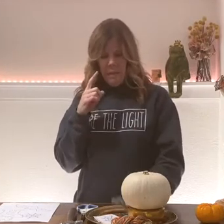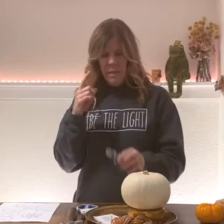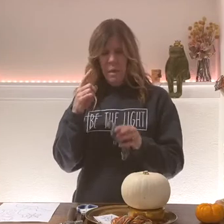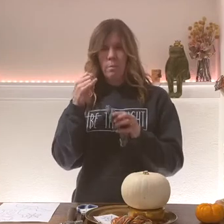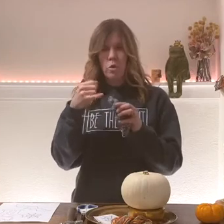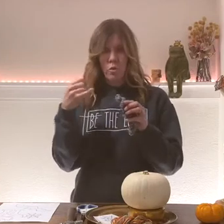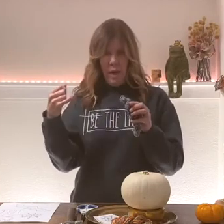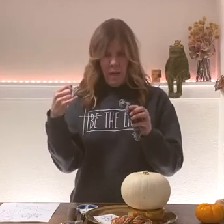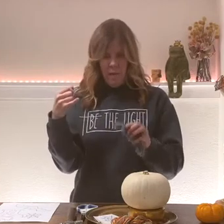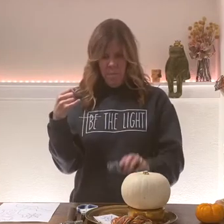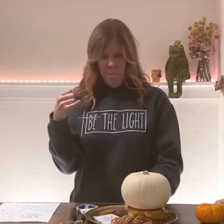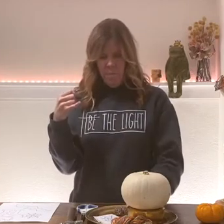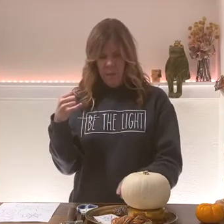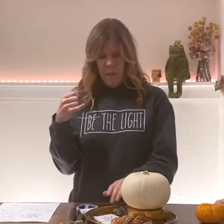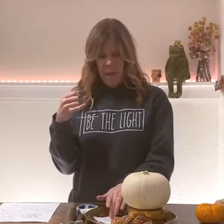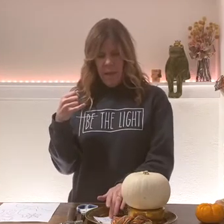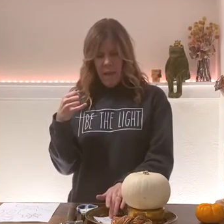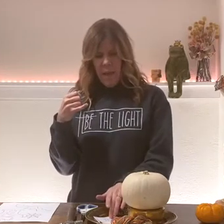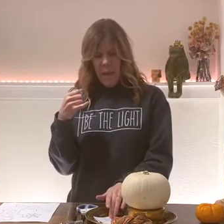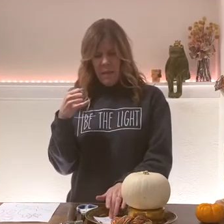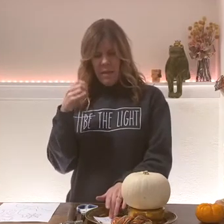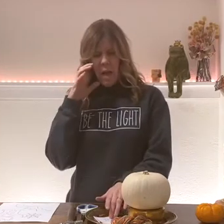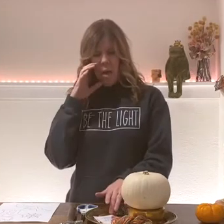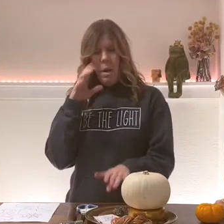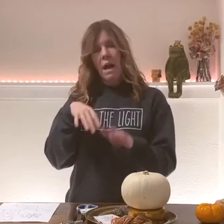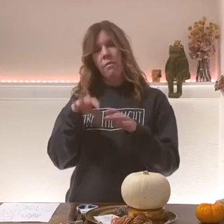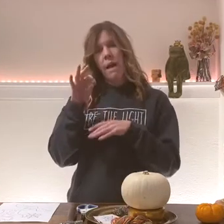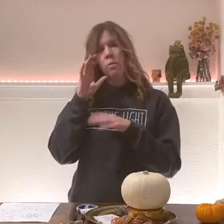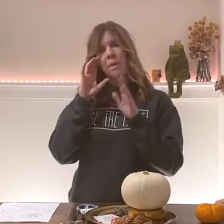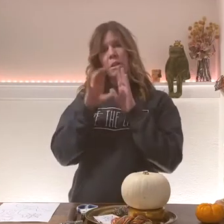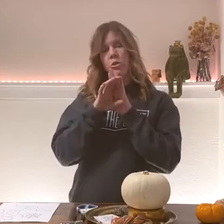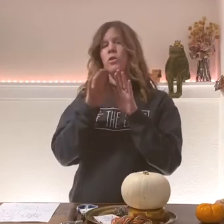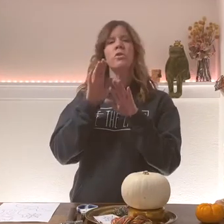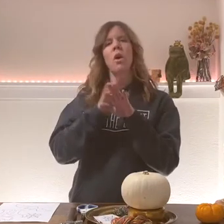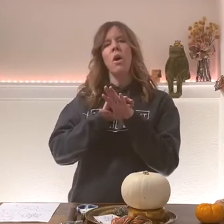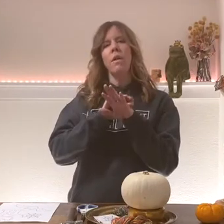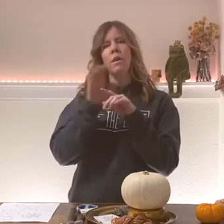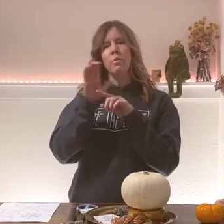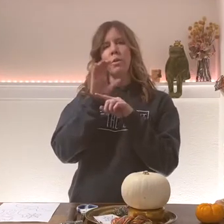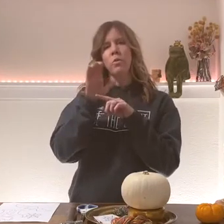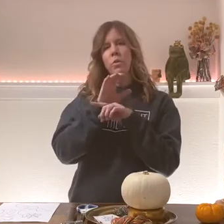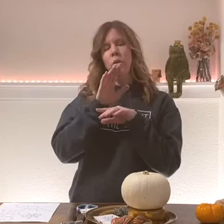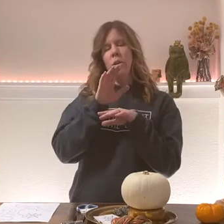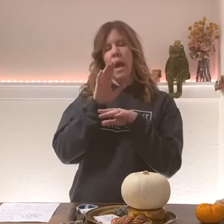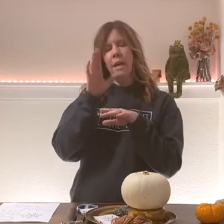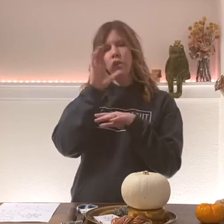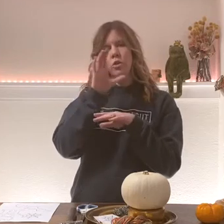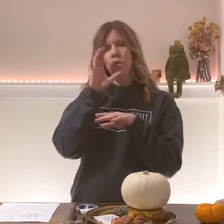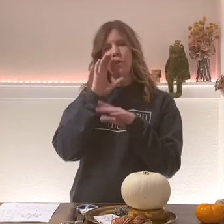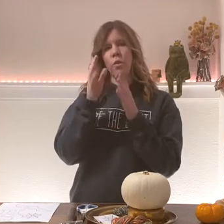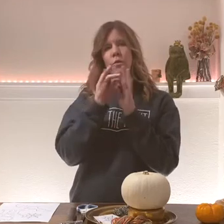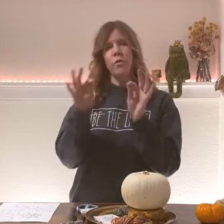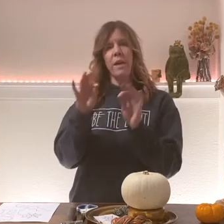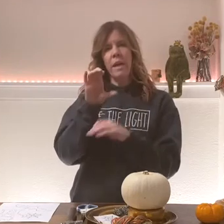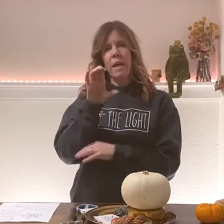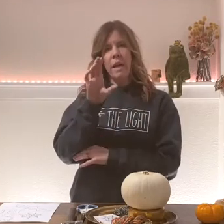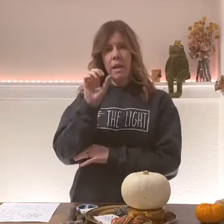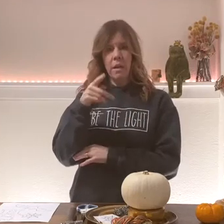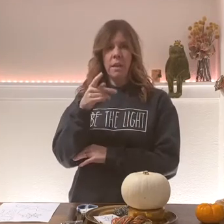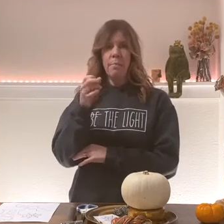some string, and I found pictures on the computer. I just searched for free clip